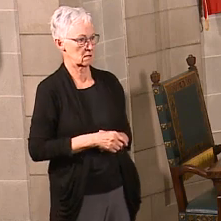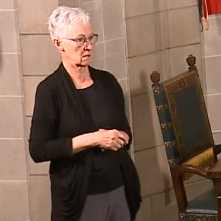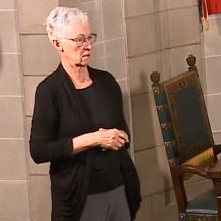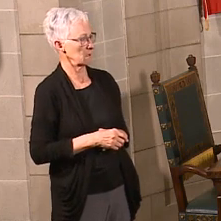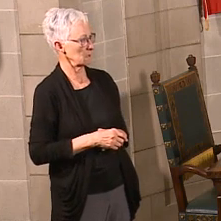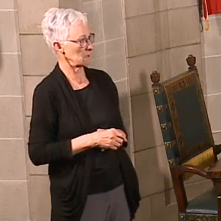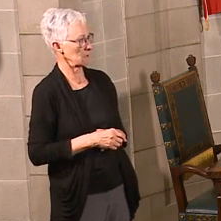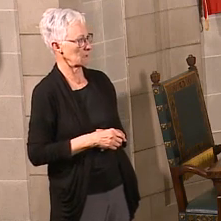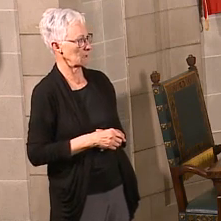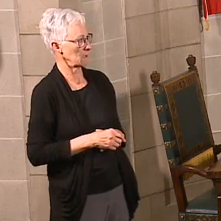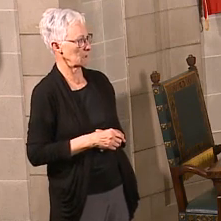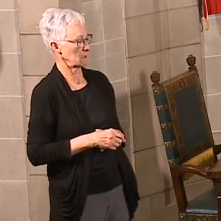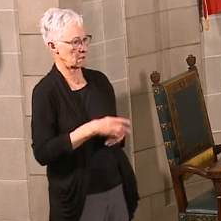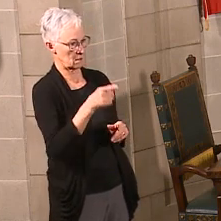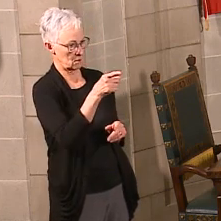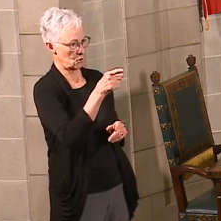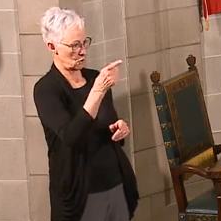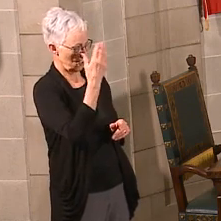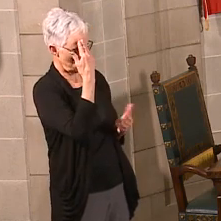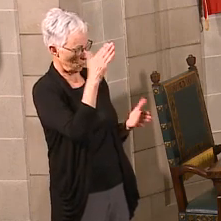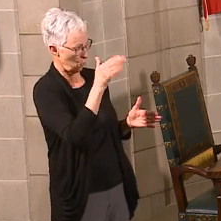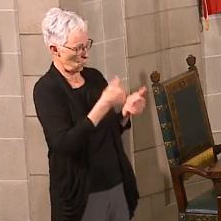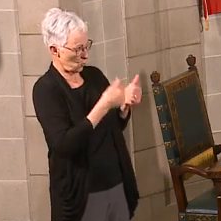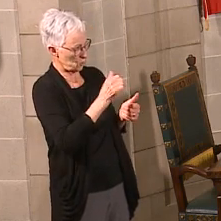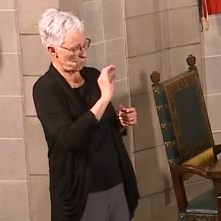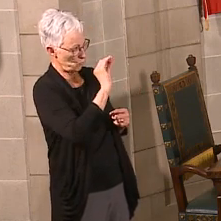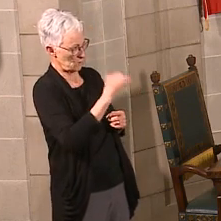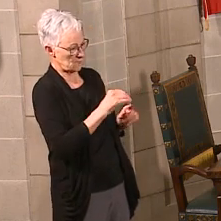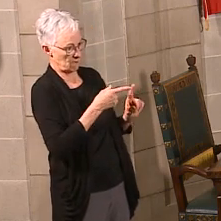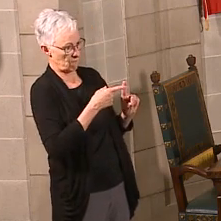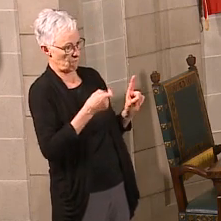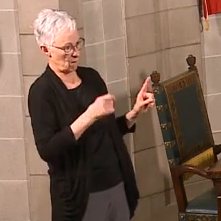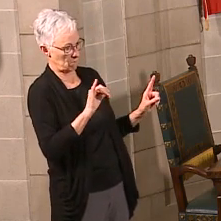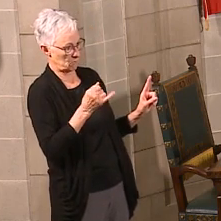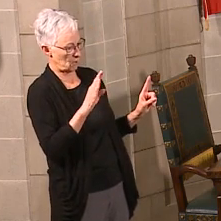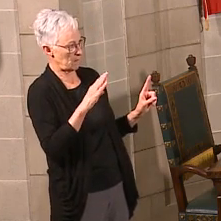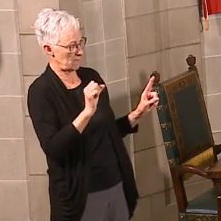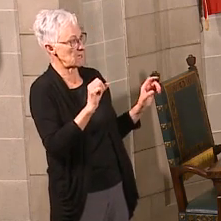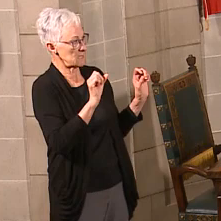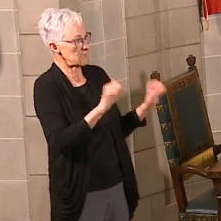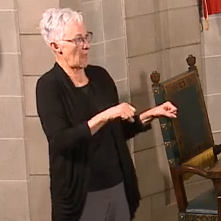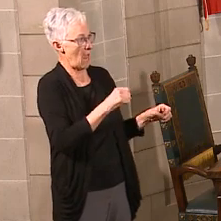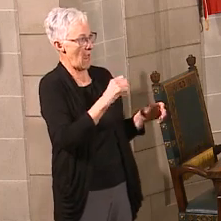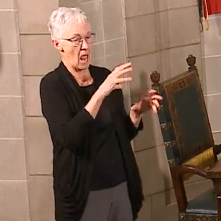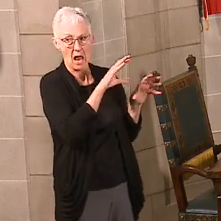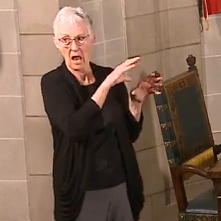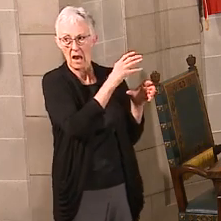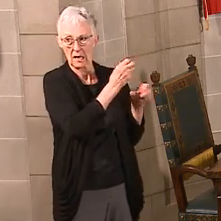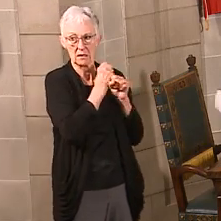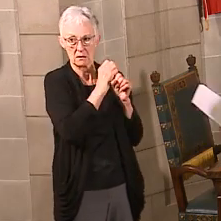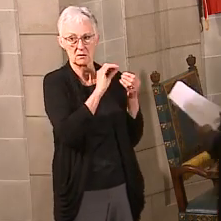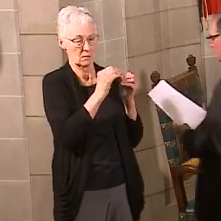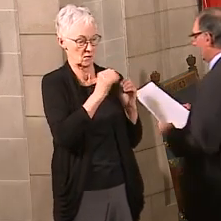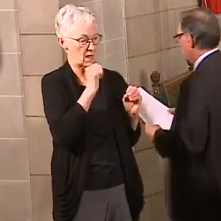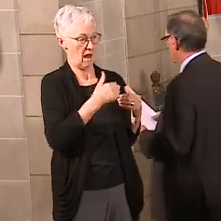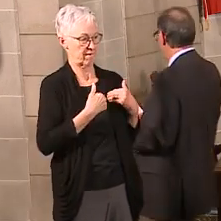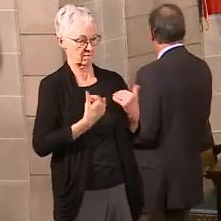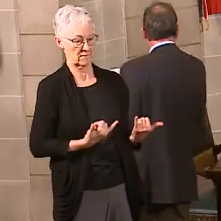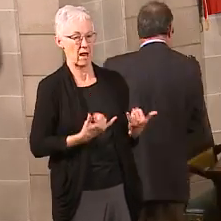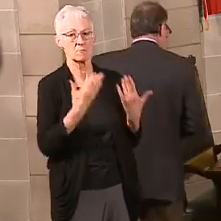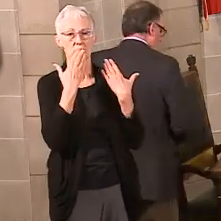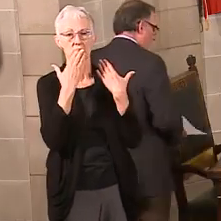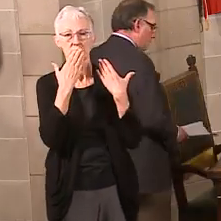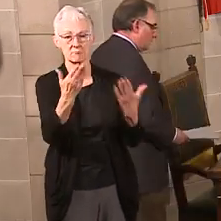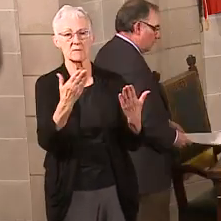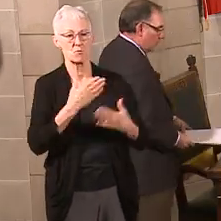cases? We can get them for you. I don't have them right now. Great. Great. Thank you very much,